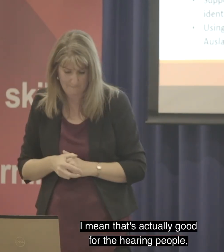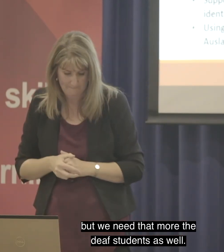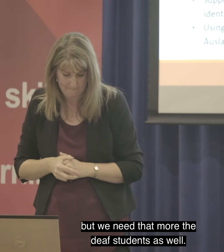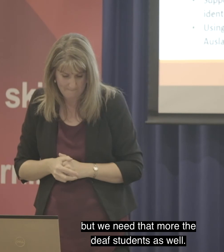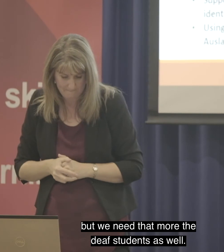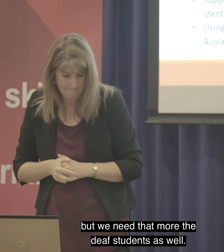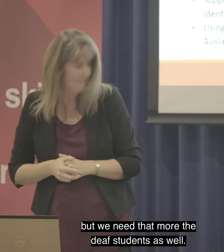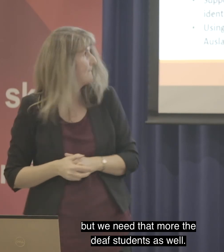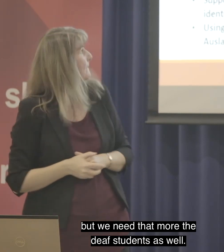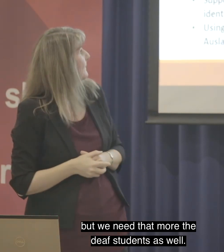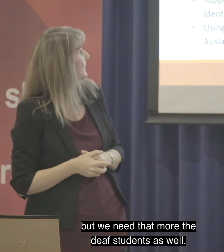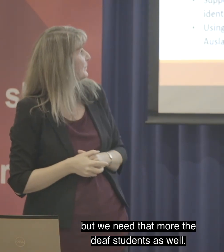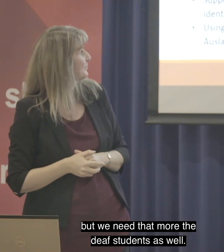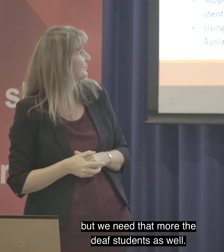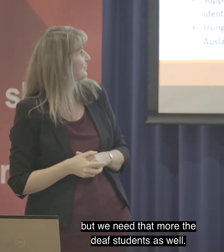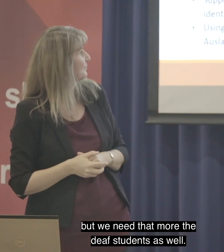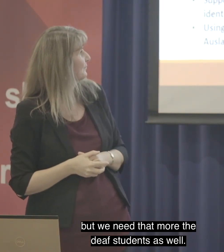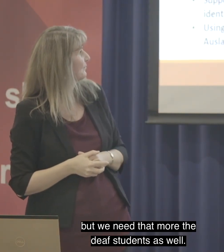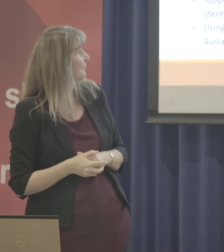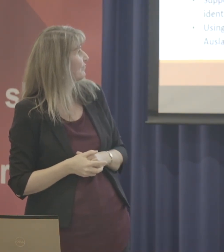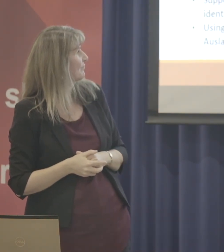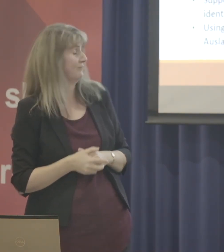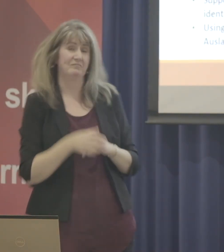but we need that more for the deaf students as well.